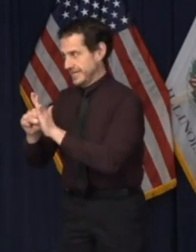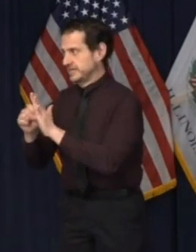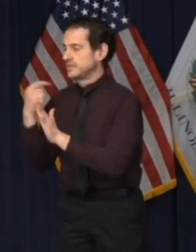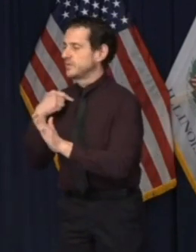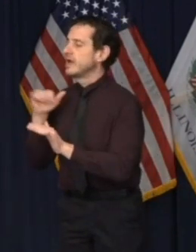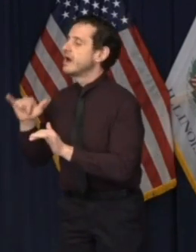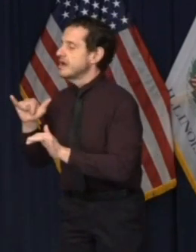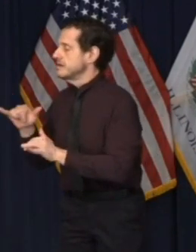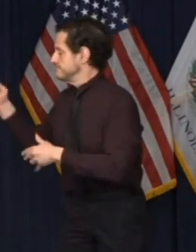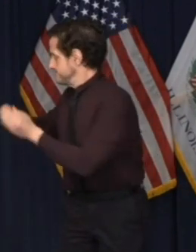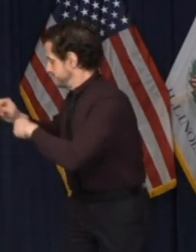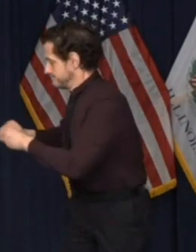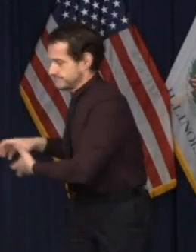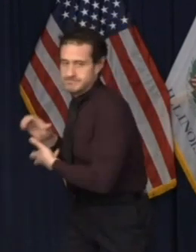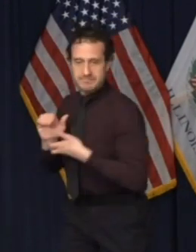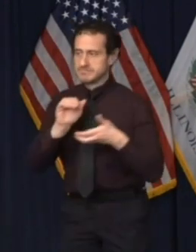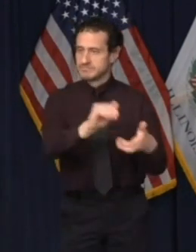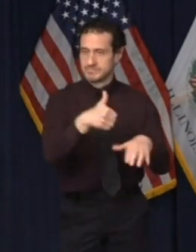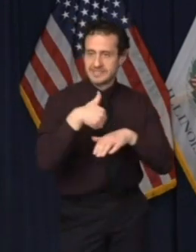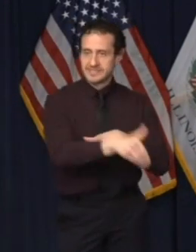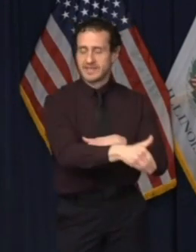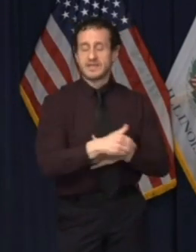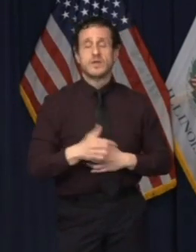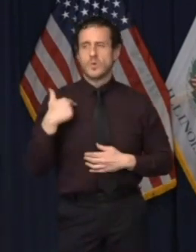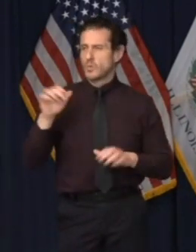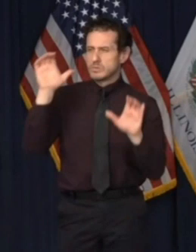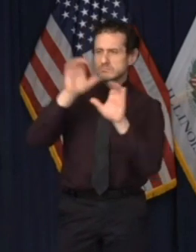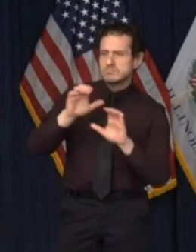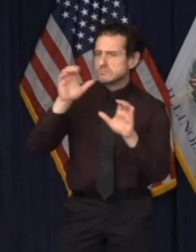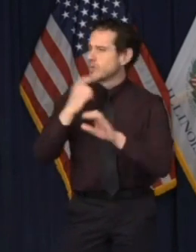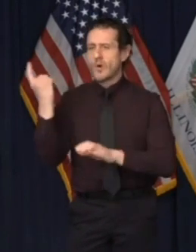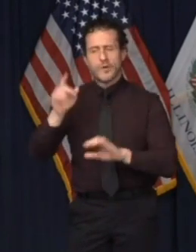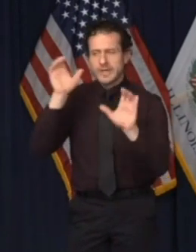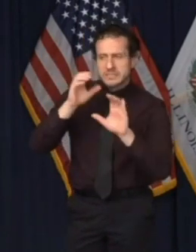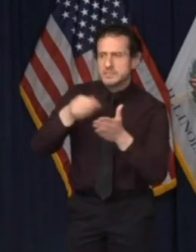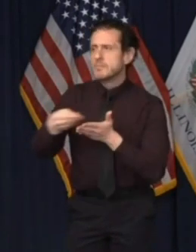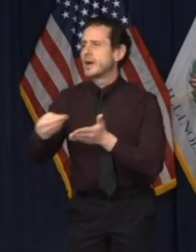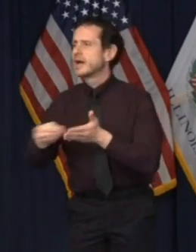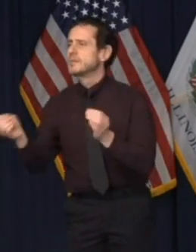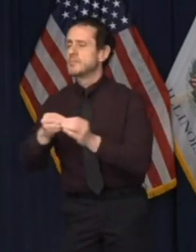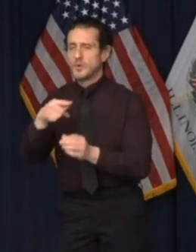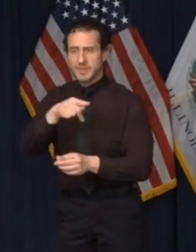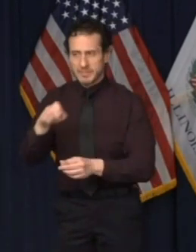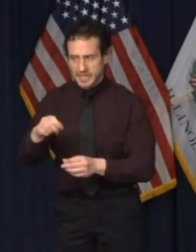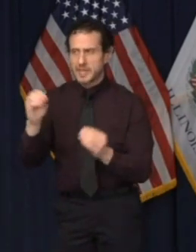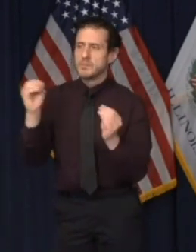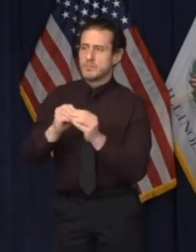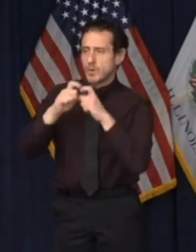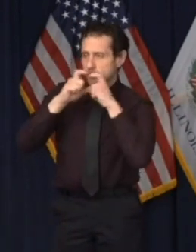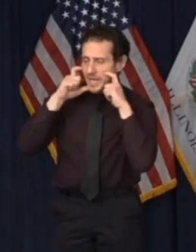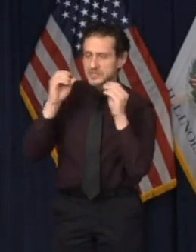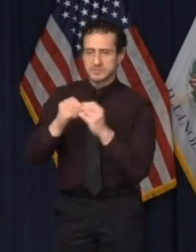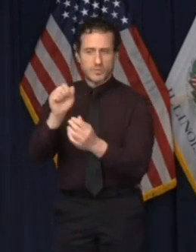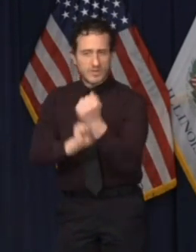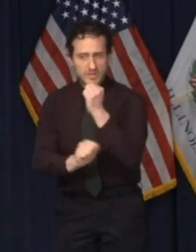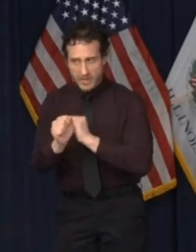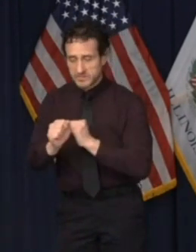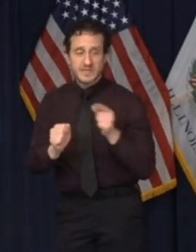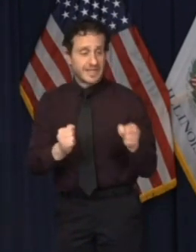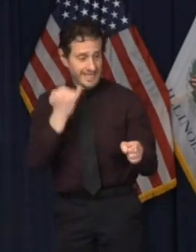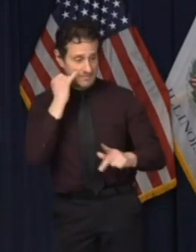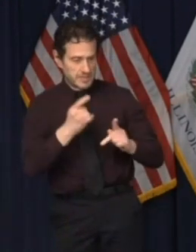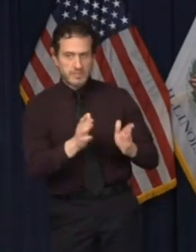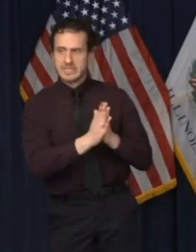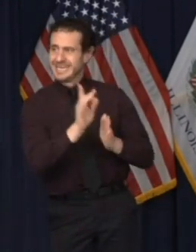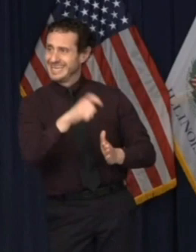continually scouring the global PPE supply chain and making acquisitions so that we can fulfill these requests as quickly